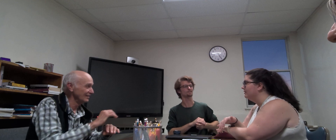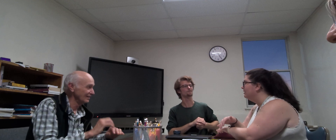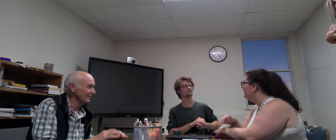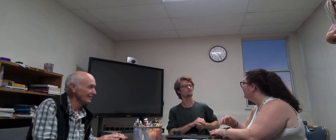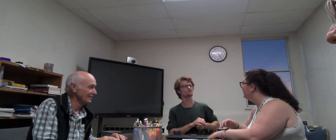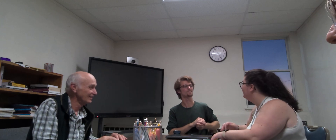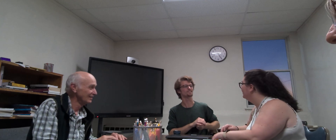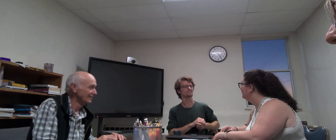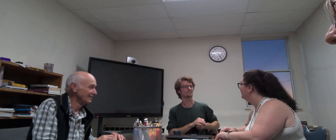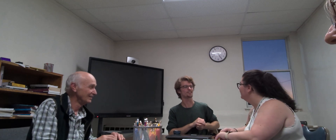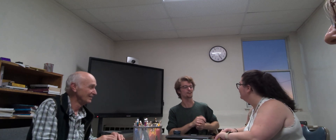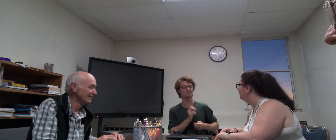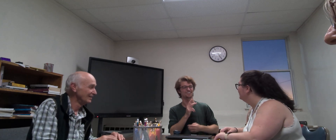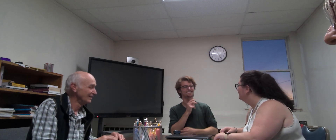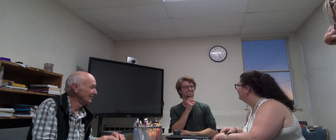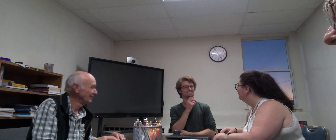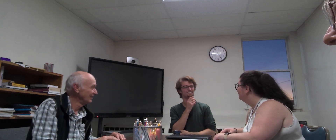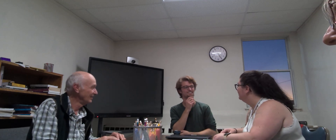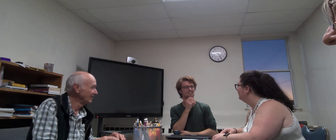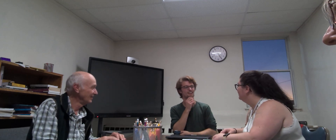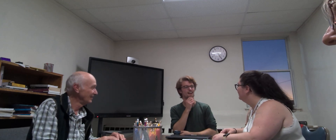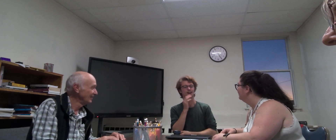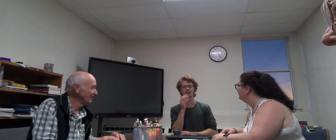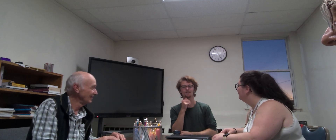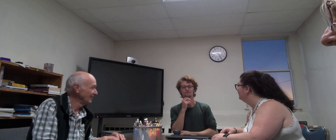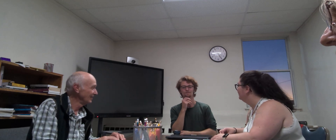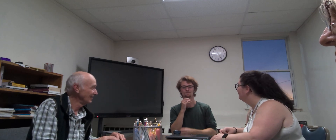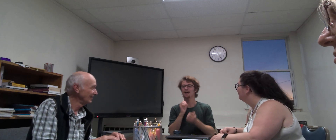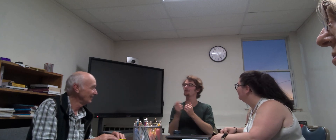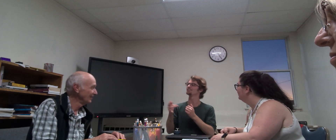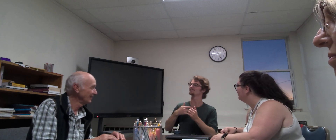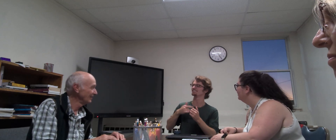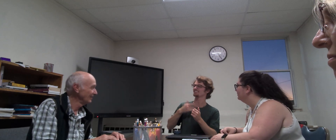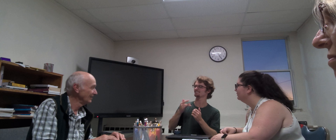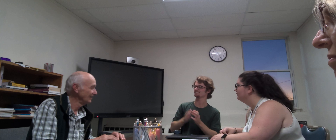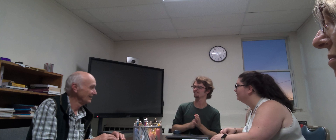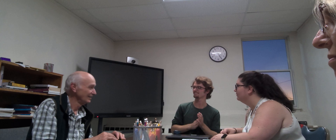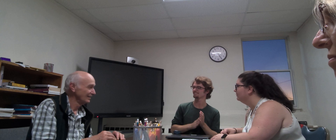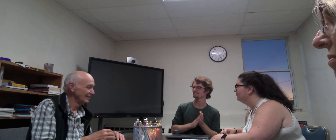bad? Yeah. Okay. How are you feeling?